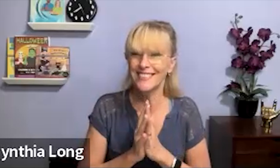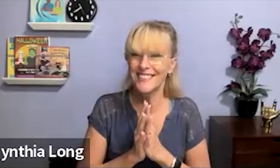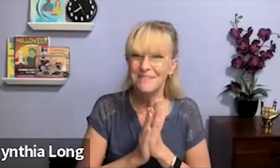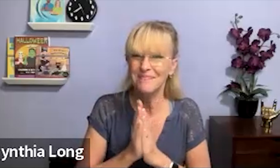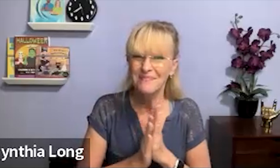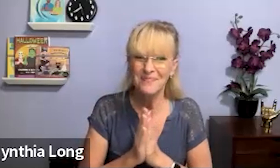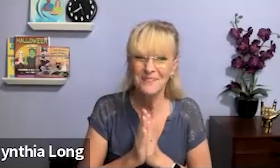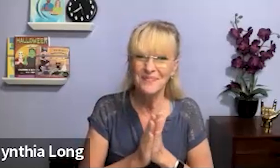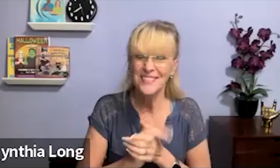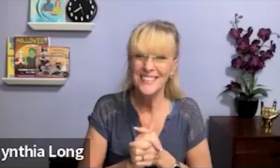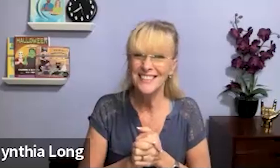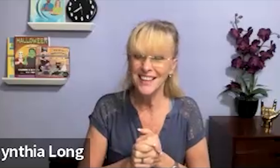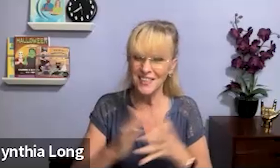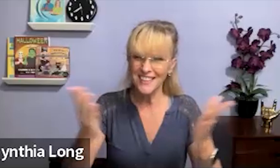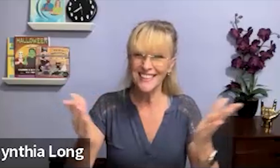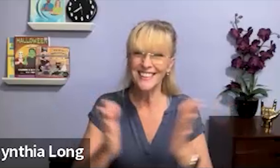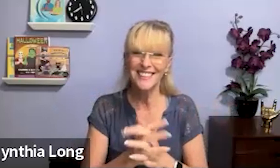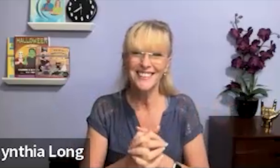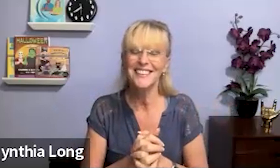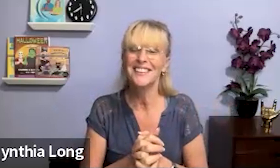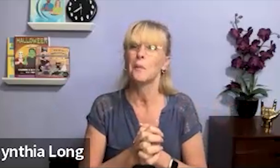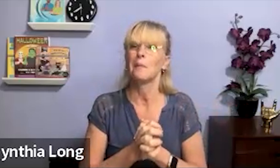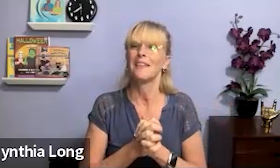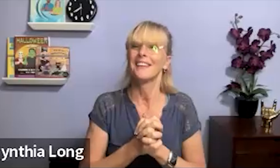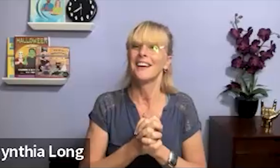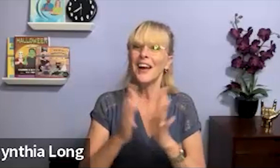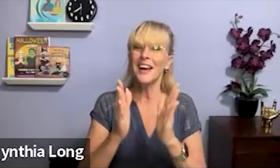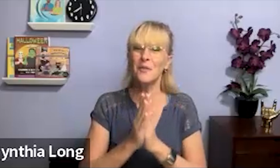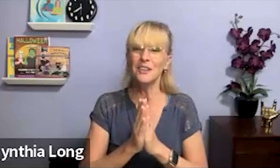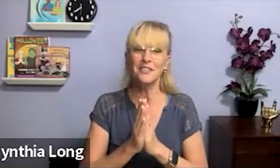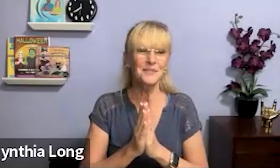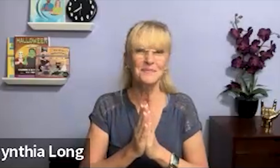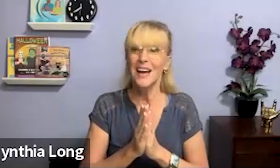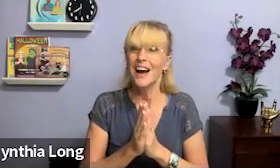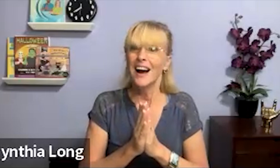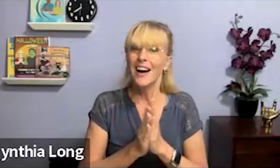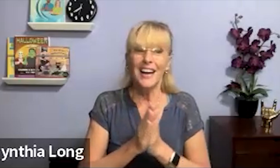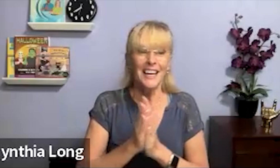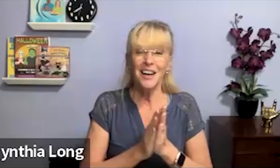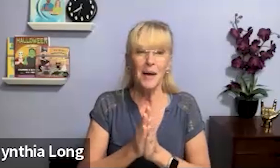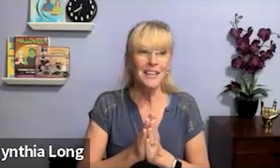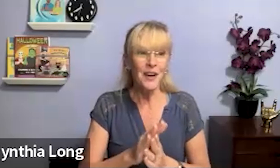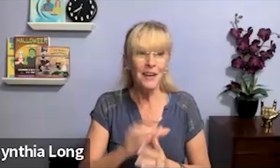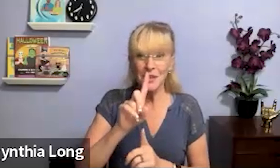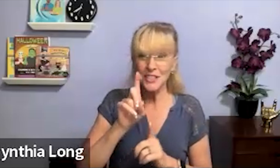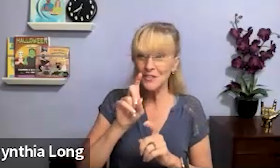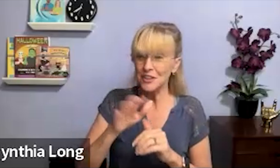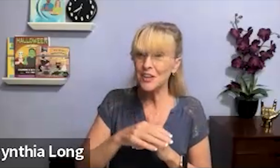questions. Sound good? Okay, wonderful. All right, and I do have a question for